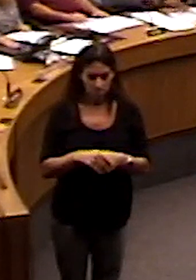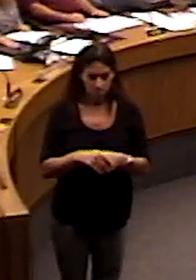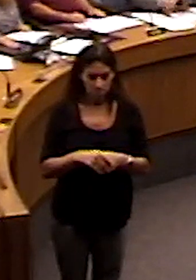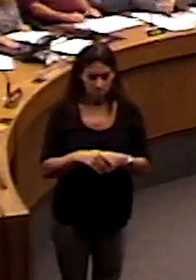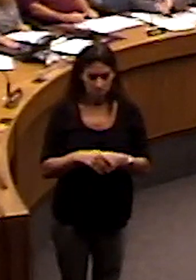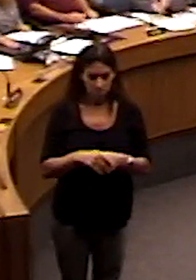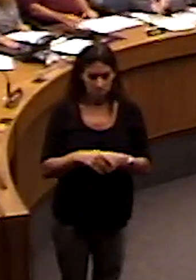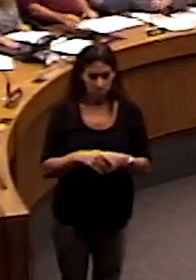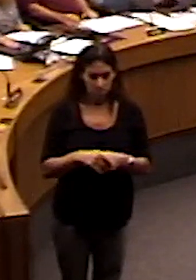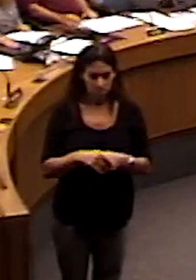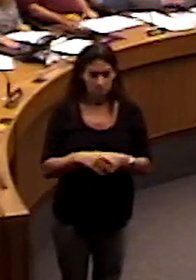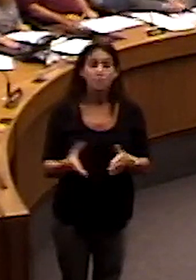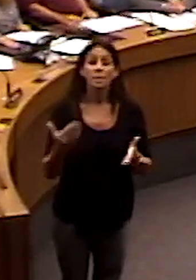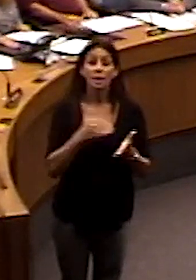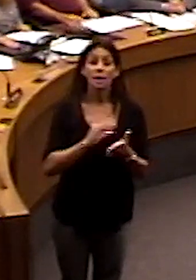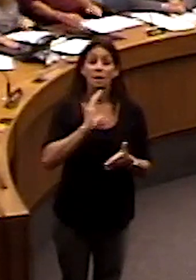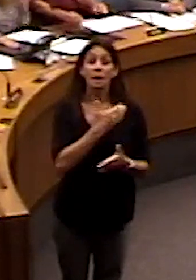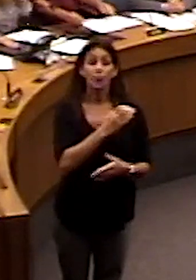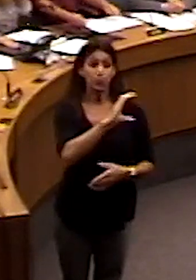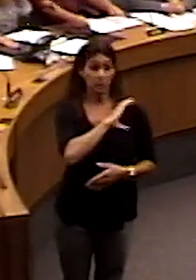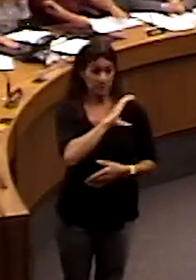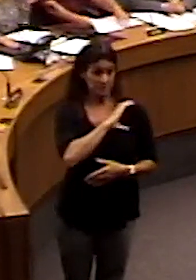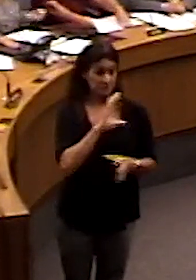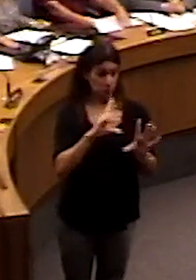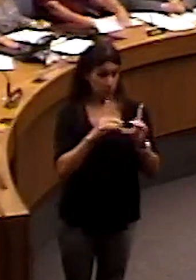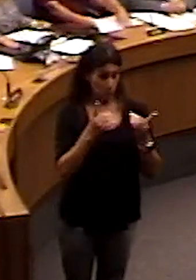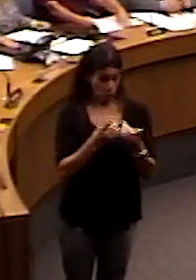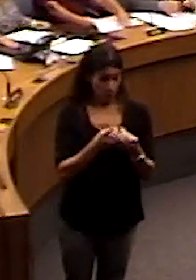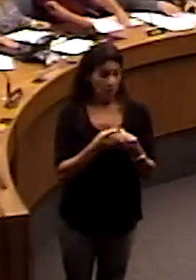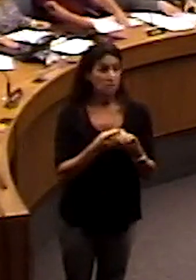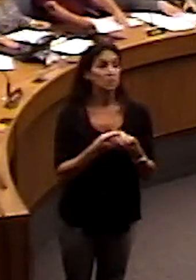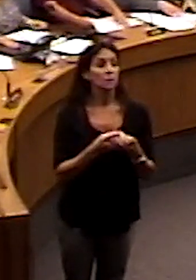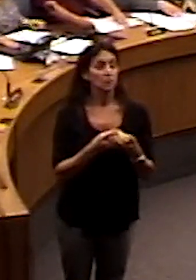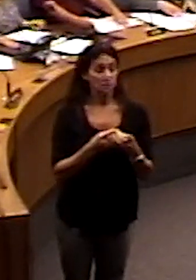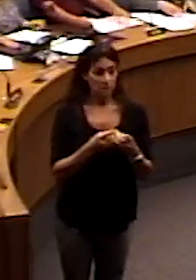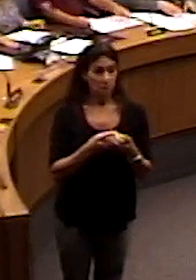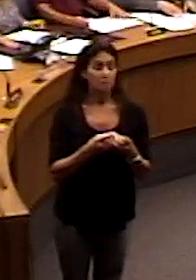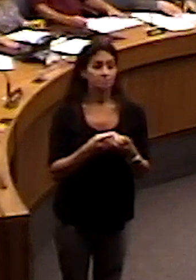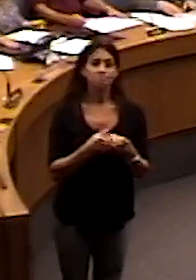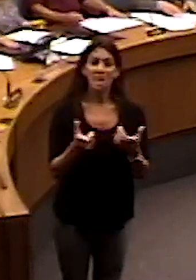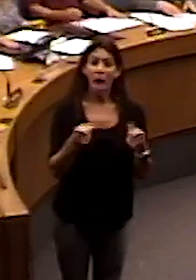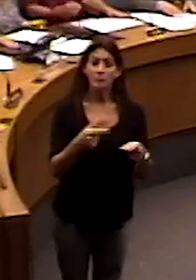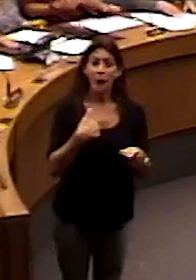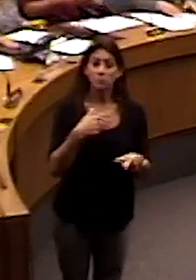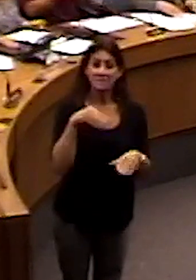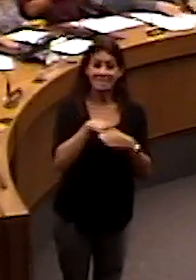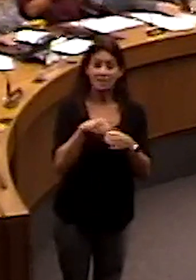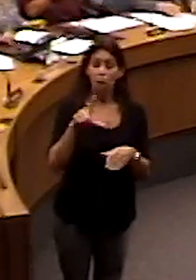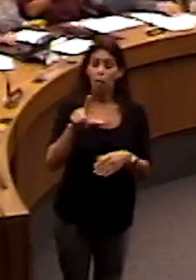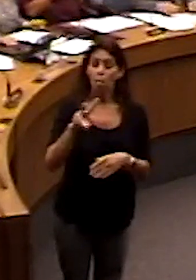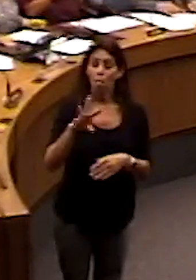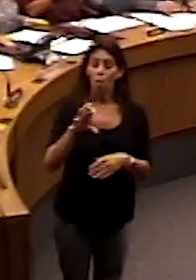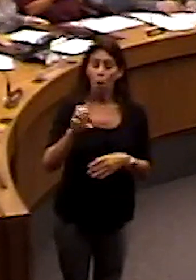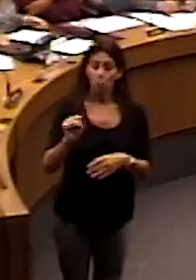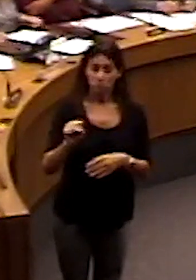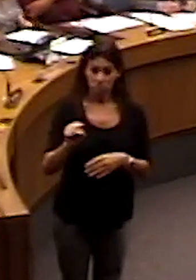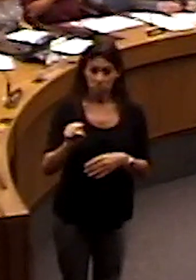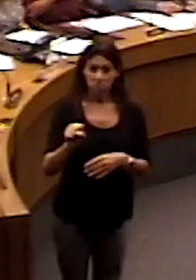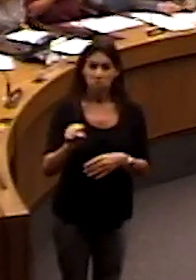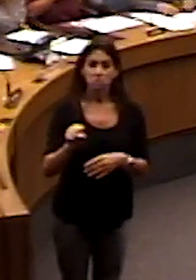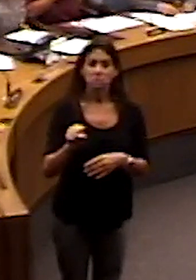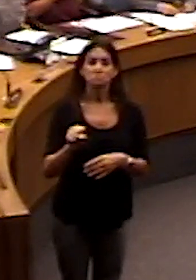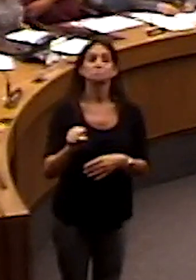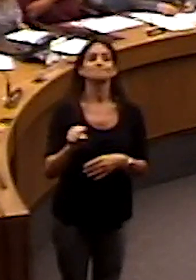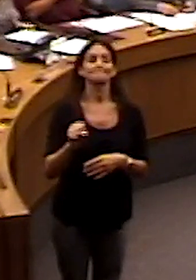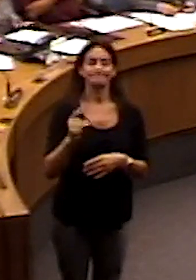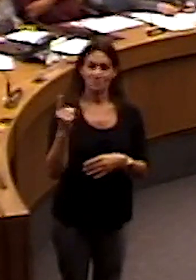Well, once again, our police department was on the job. I happened to be in Lowe's. There was an incident with somebody in drug